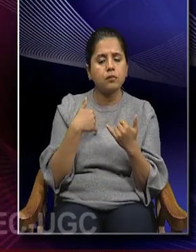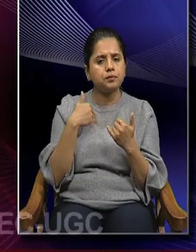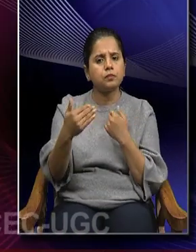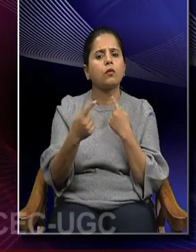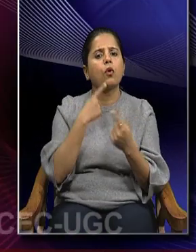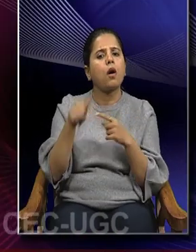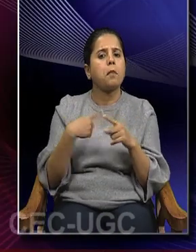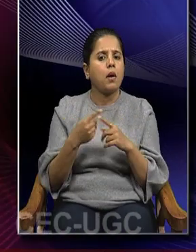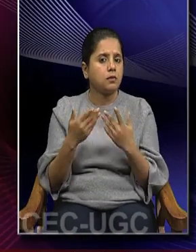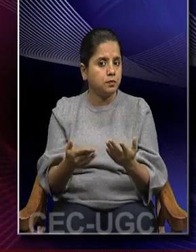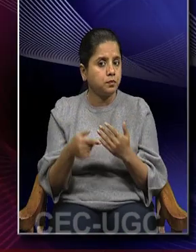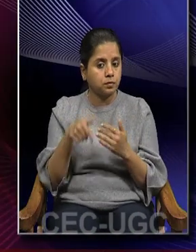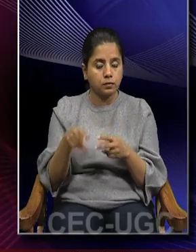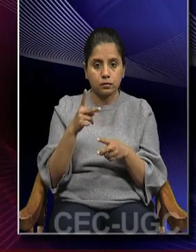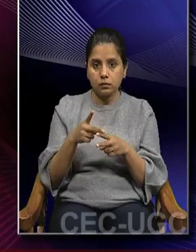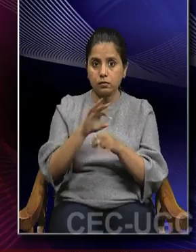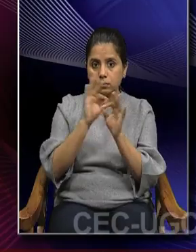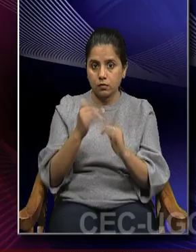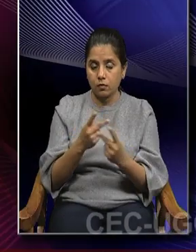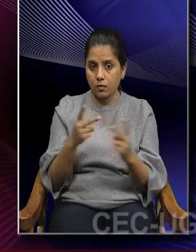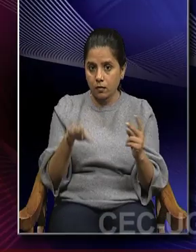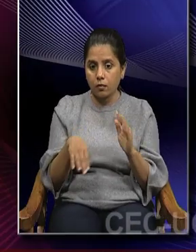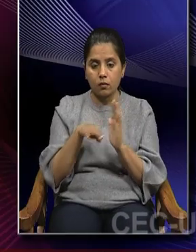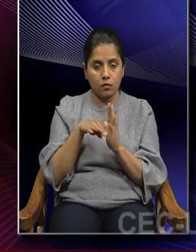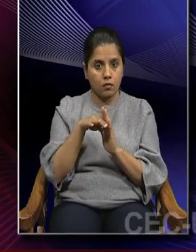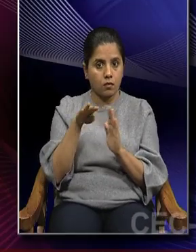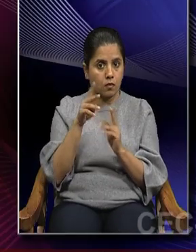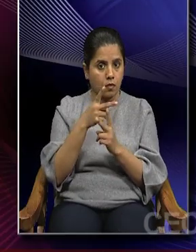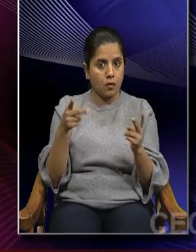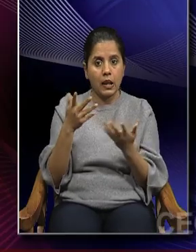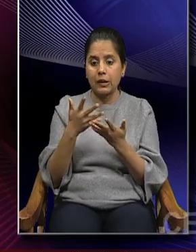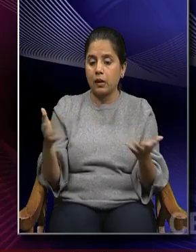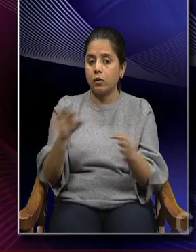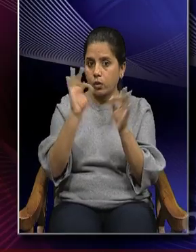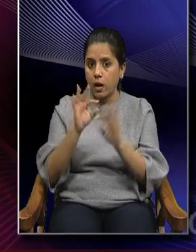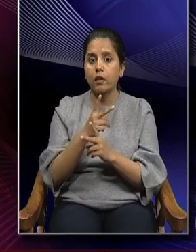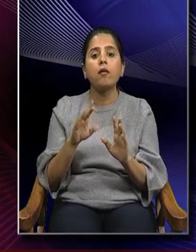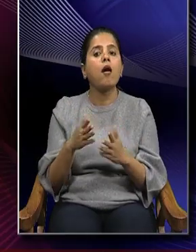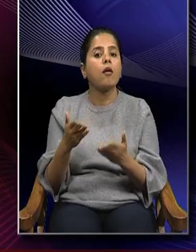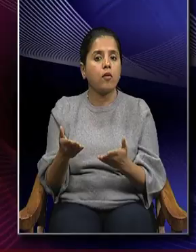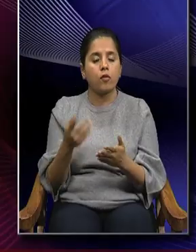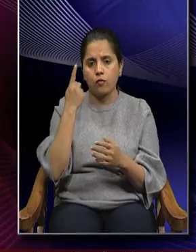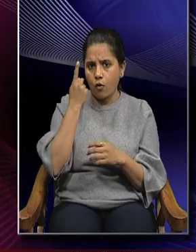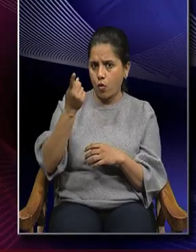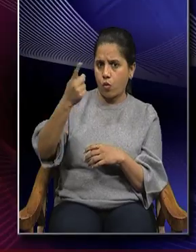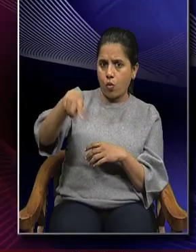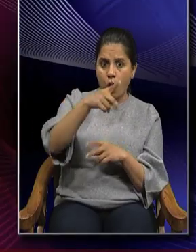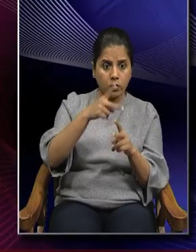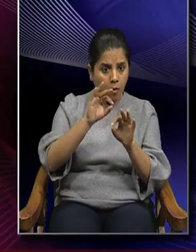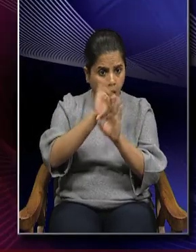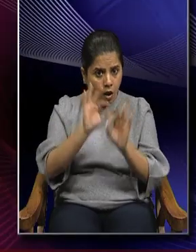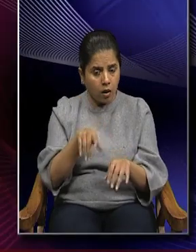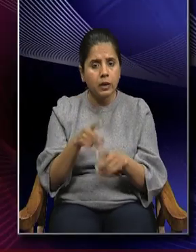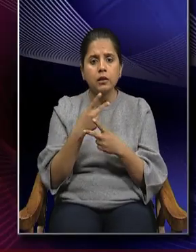talk about the existence, the stages of existence of a product, that for your existence what